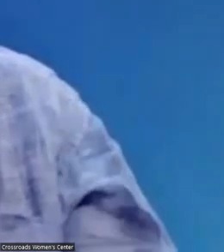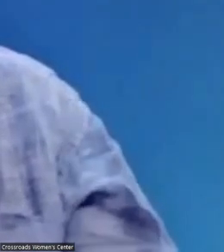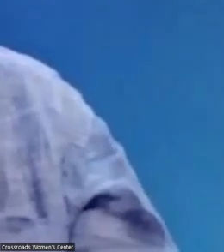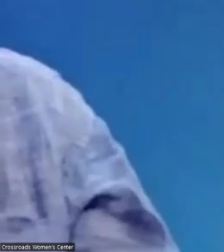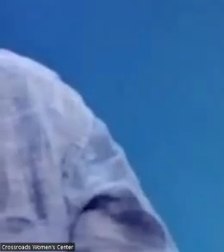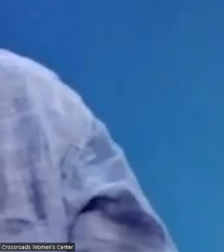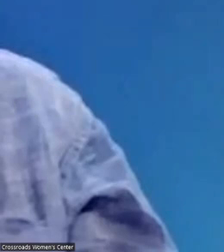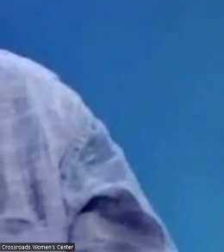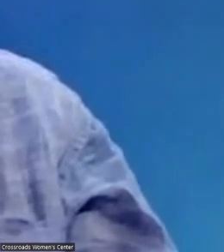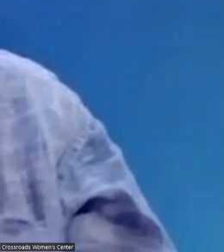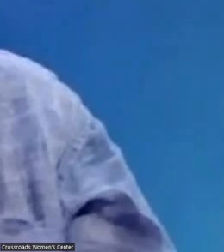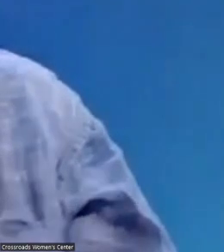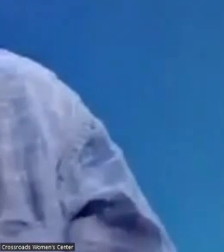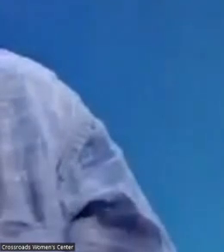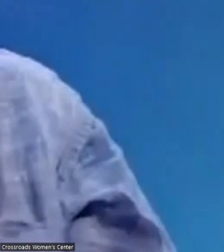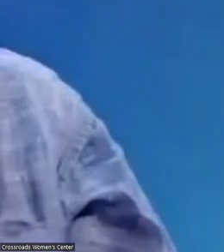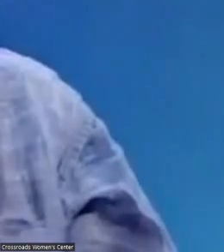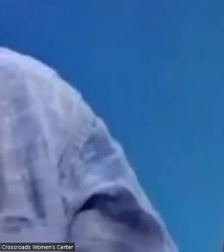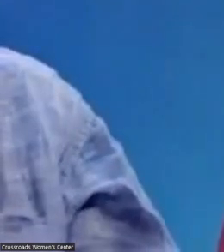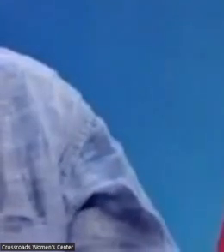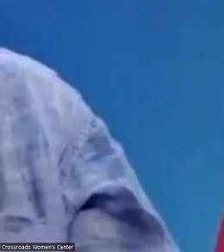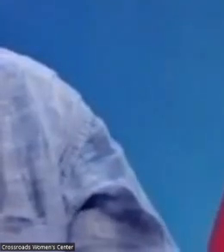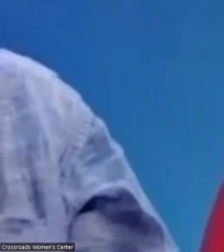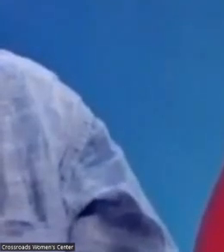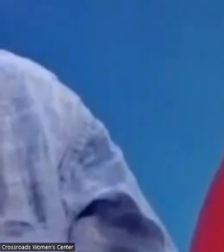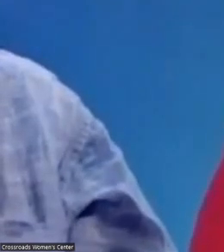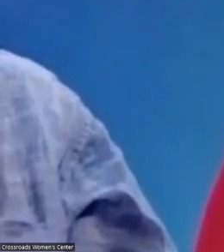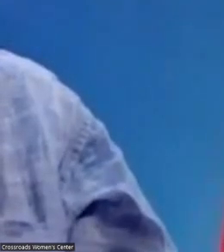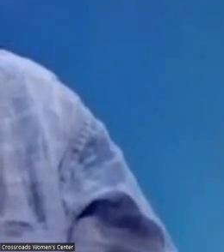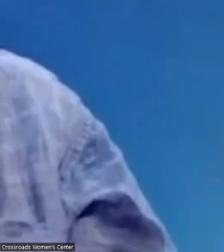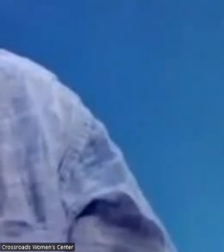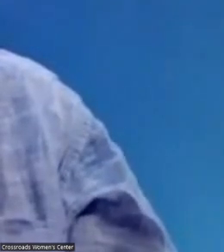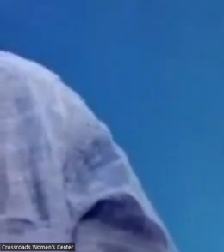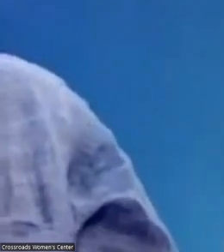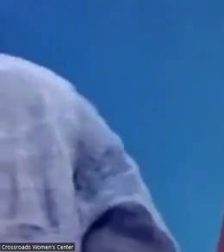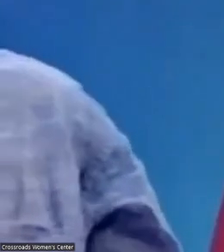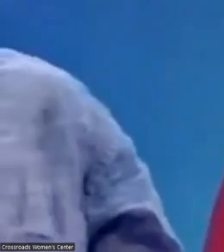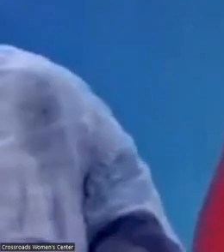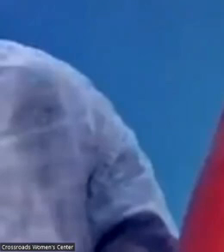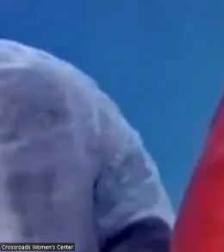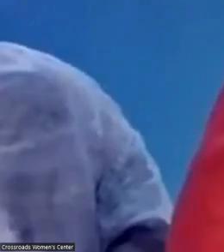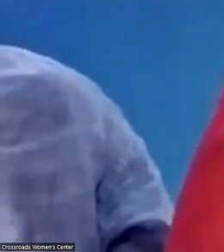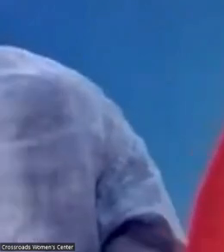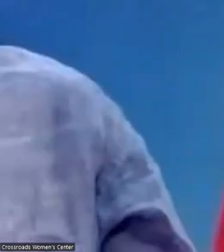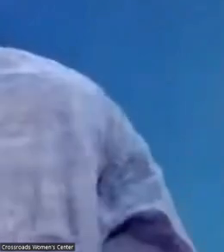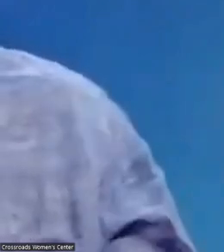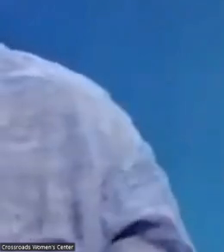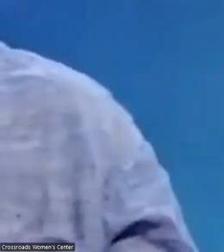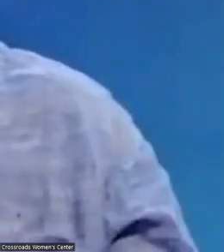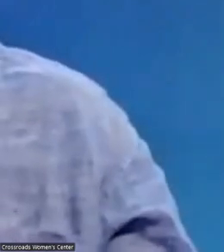know, sometimes shy away from, but everyone ultimately says is, but what are they gonna do with the cash? You know,